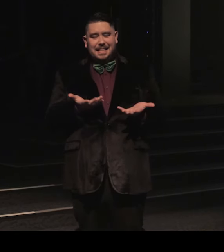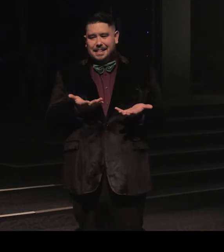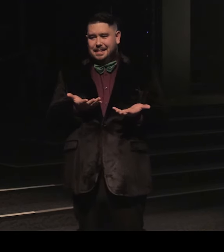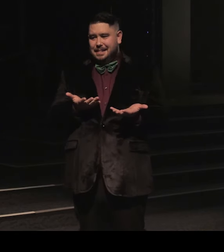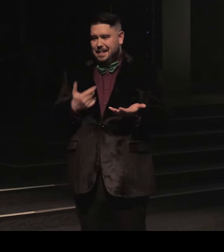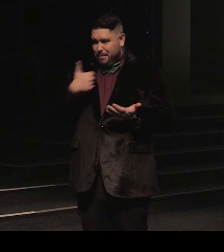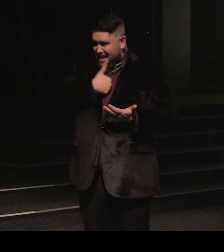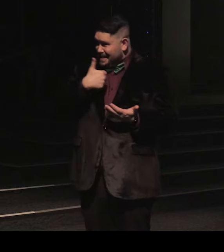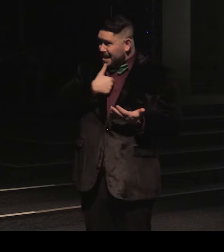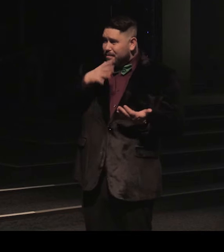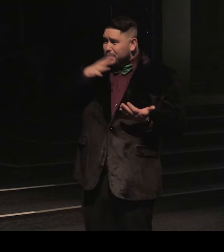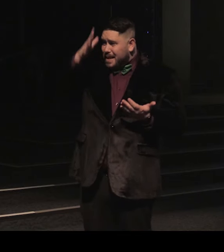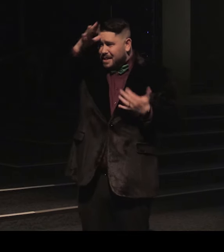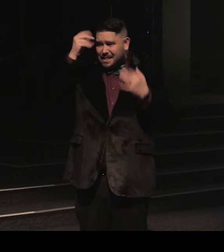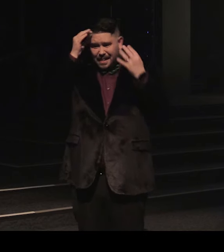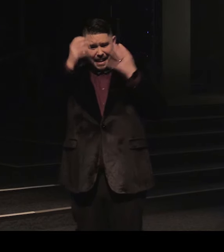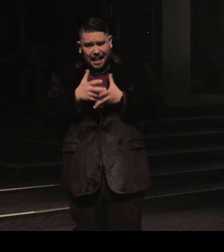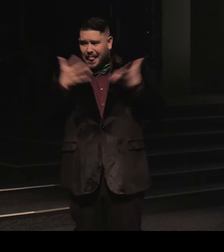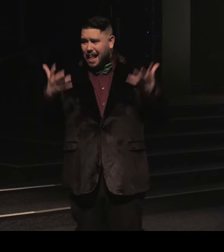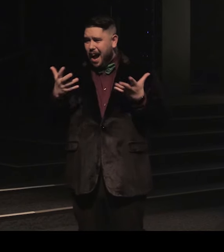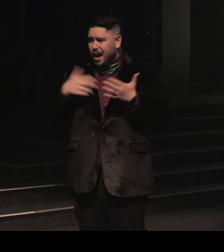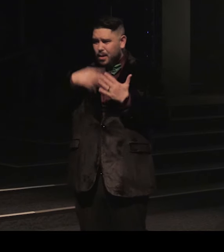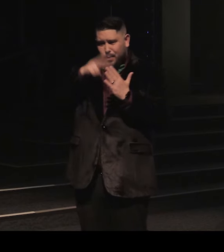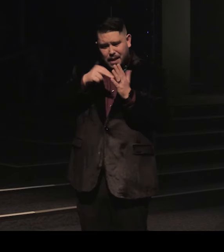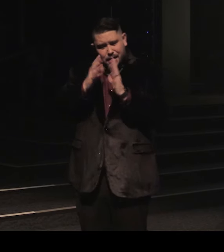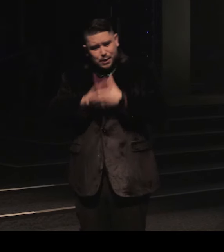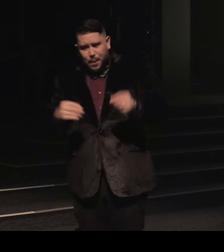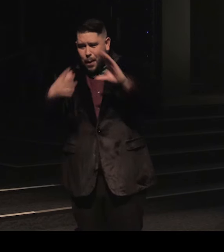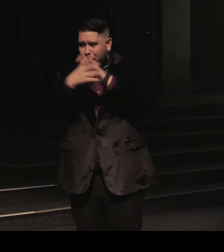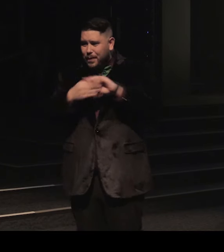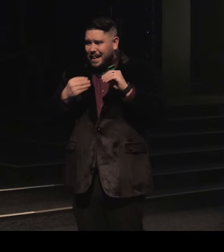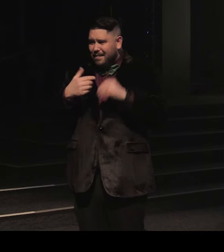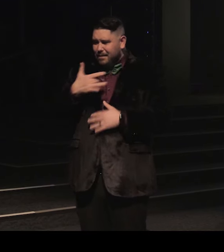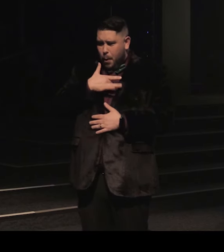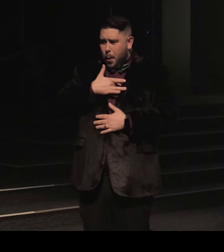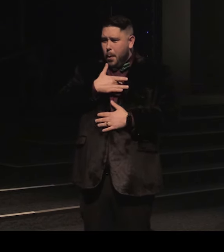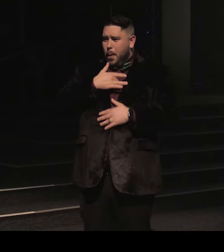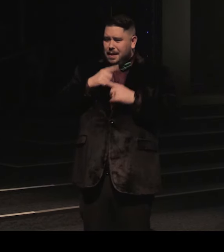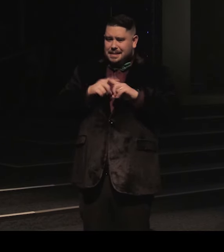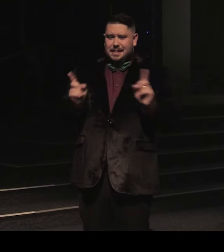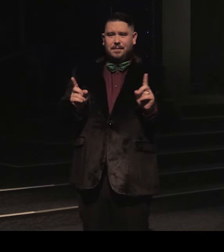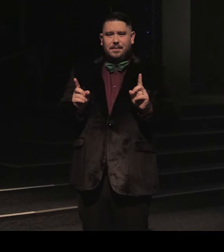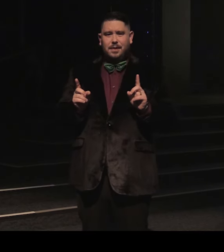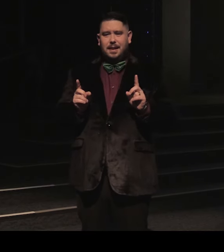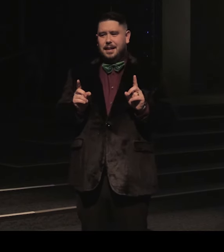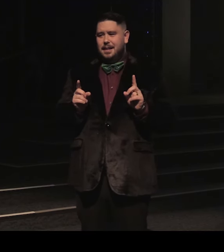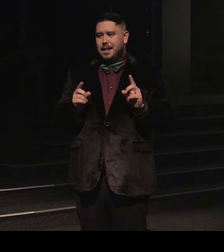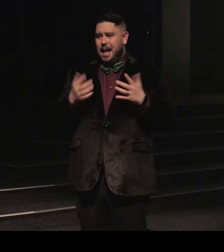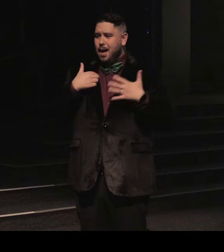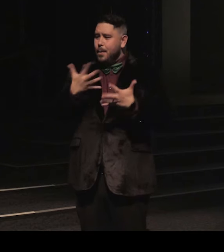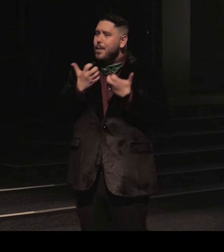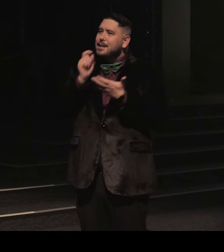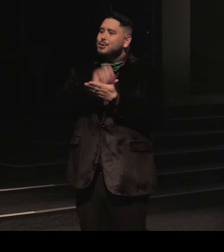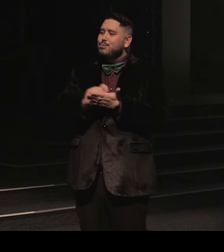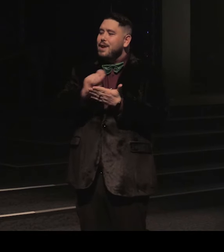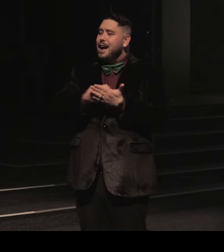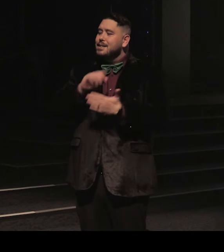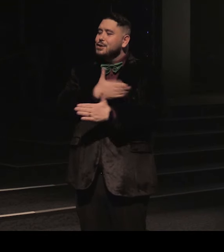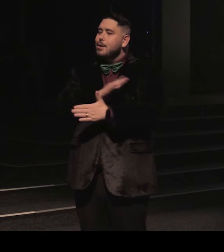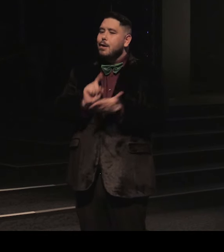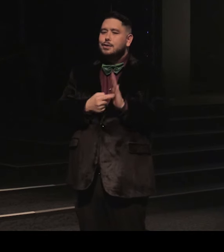think about this a lot when I read the story, and it makes it come to life in a very different way. And so I wanted to write a song just sort of about that from